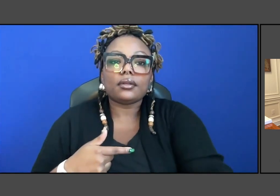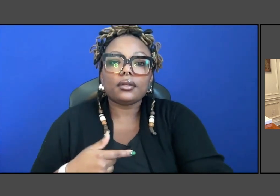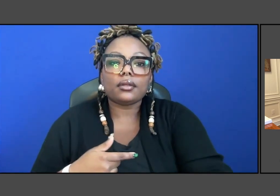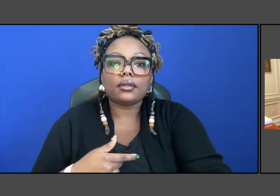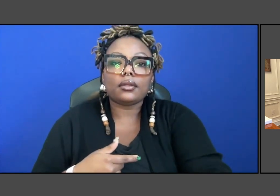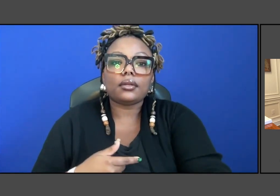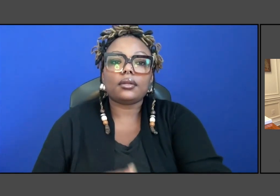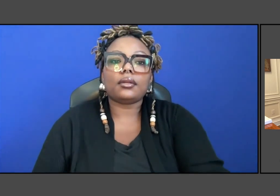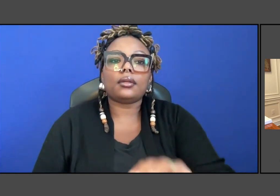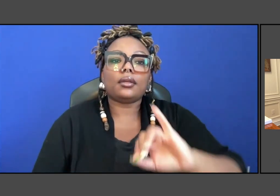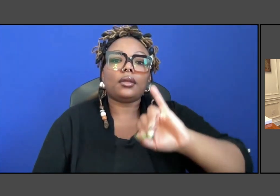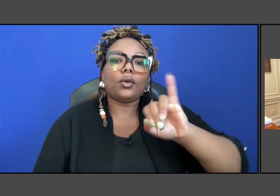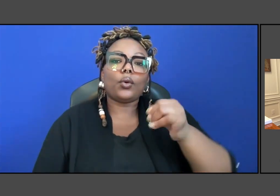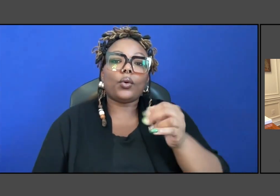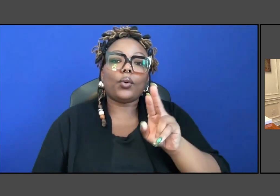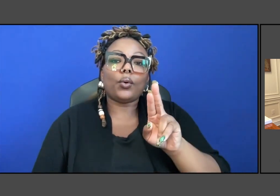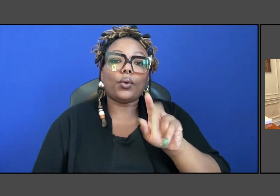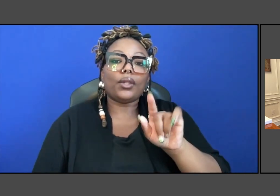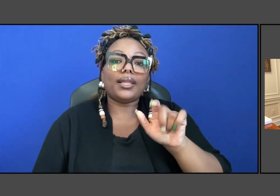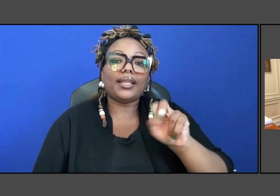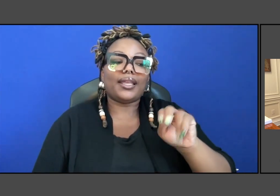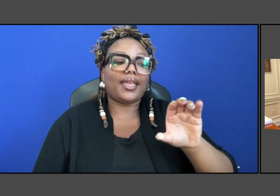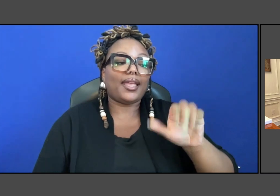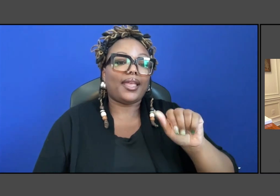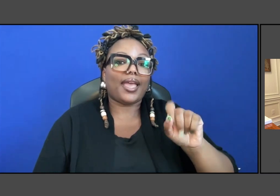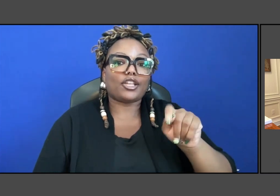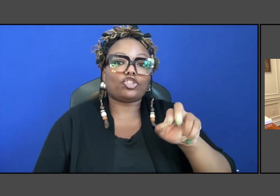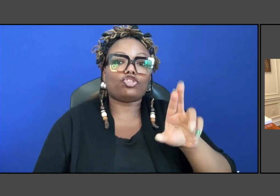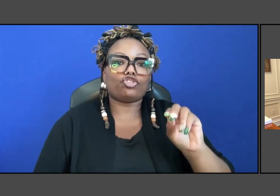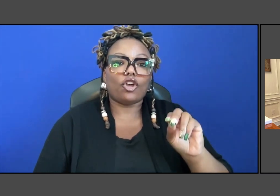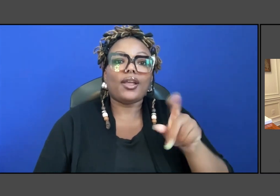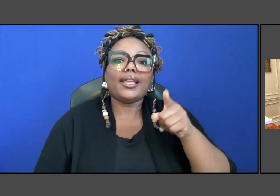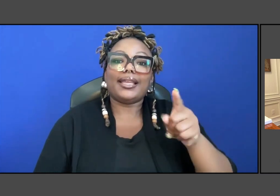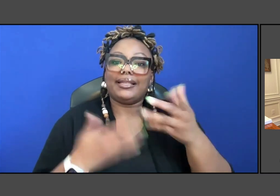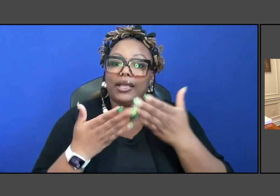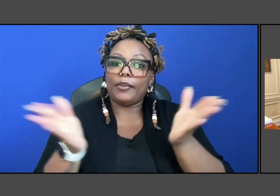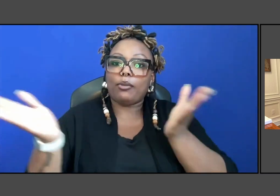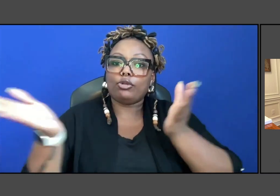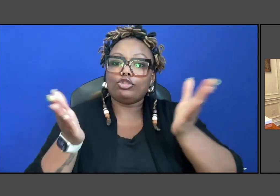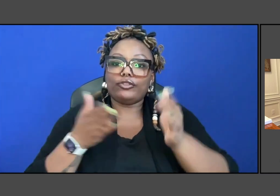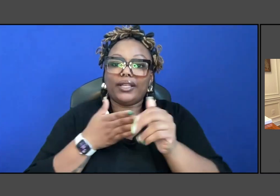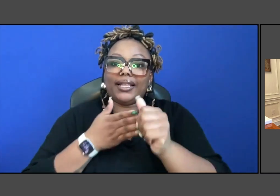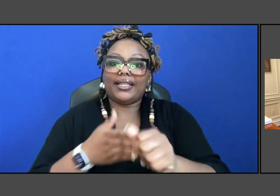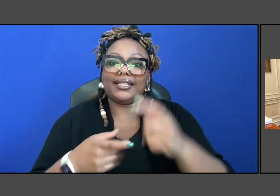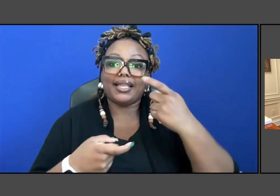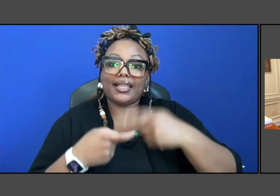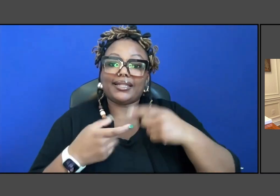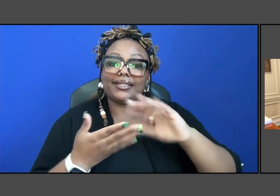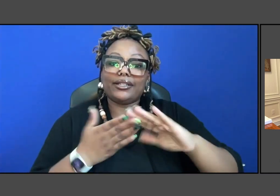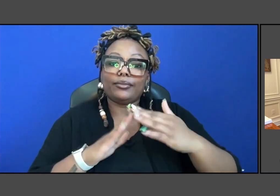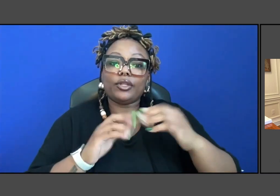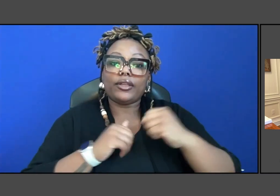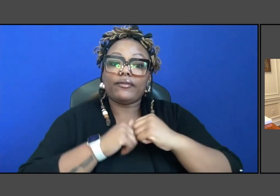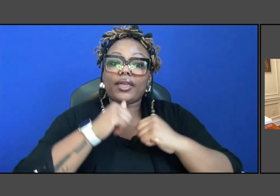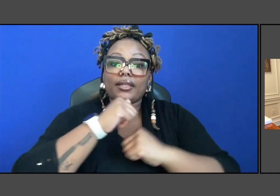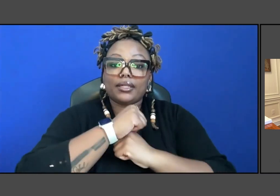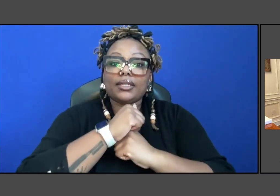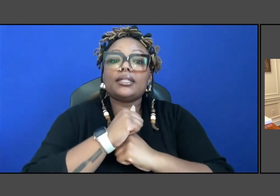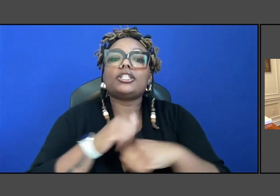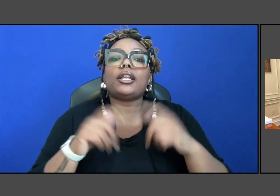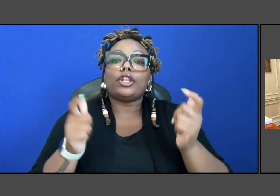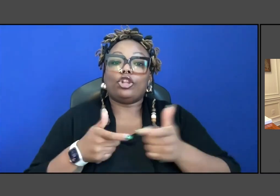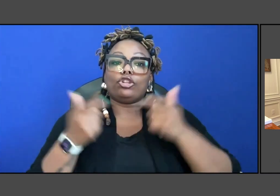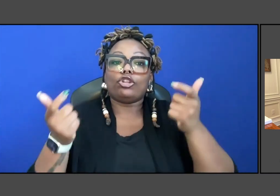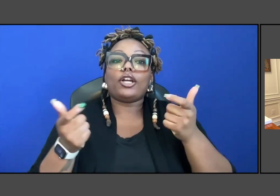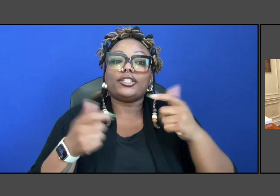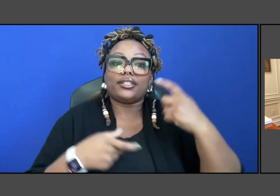Julián Castro is a nationally renowned public servant who currently leads the Latino Community Foundation, the largest Latino-serving